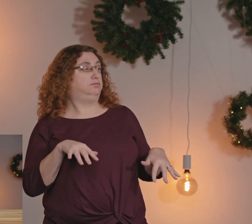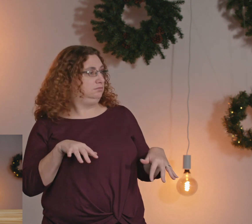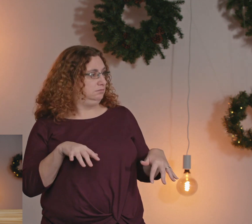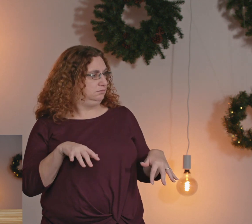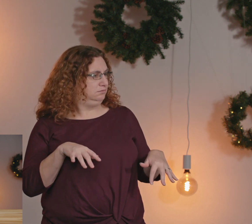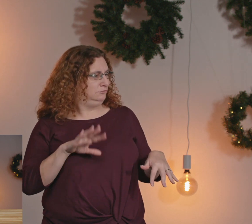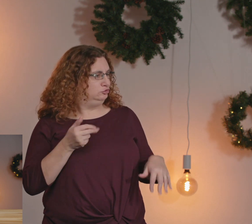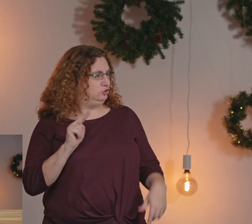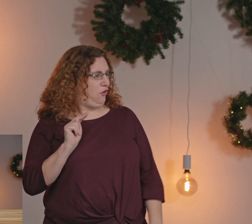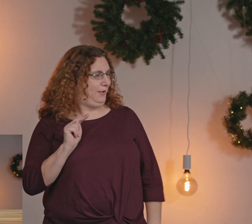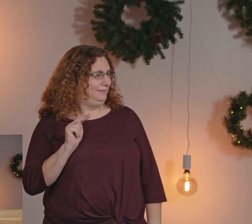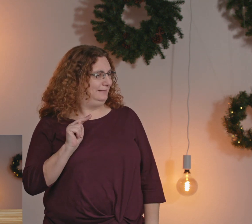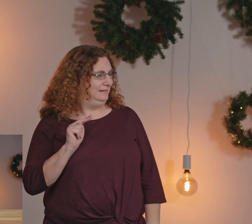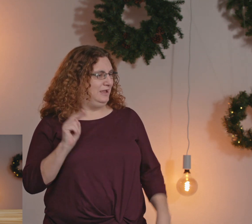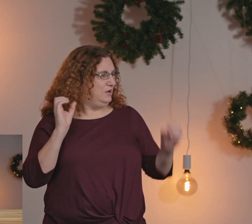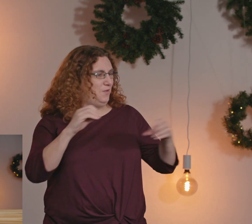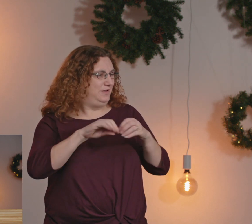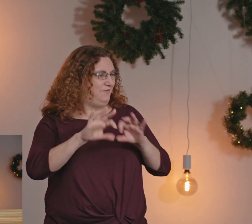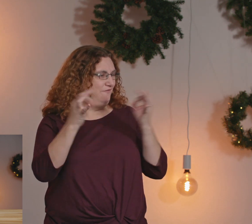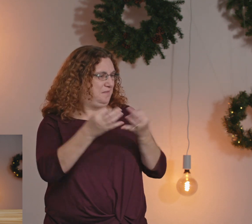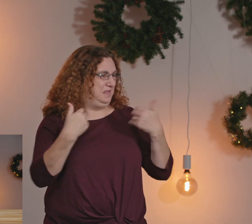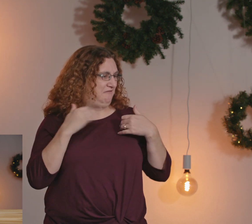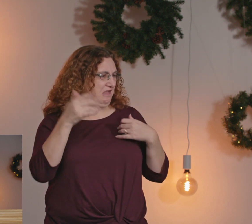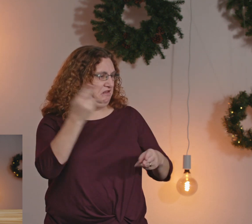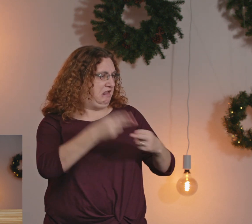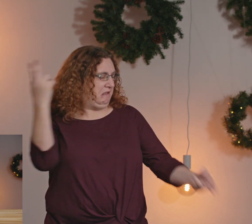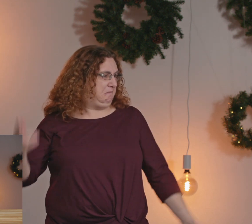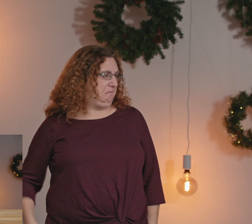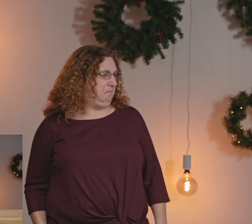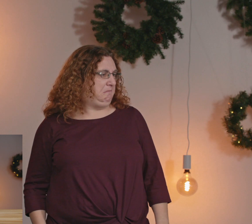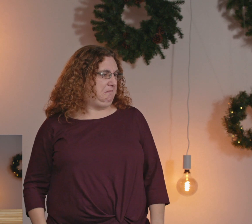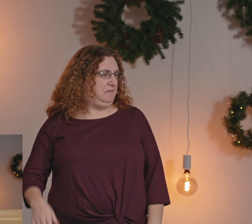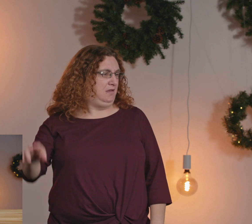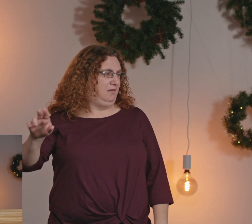So, I mean, this would very much be like